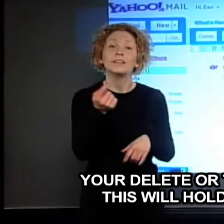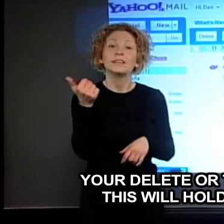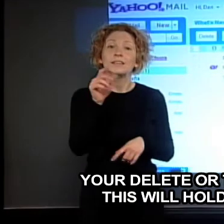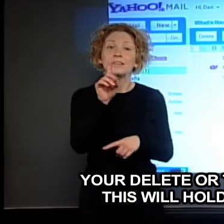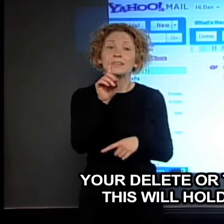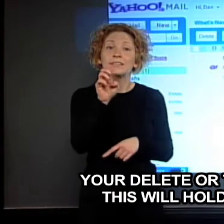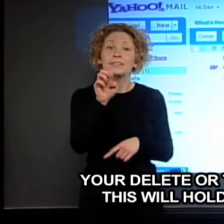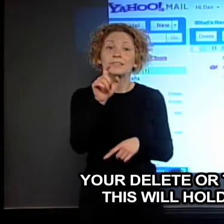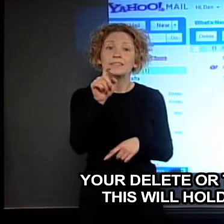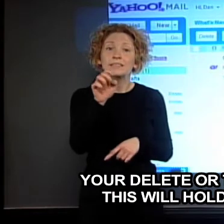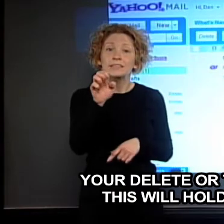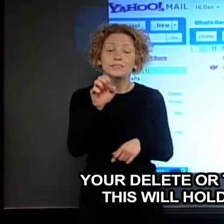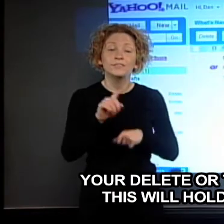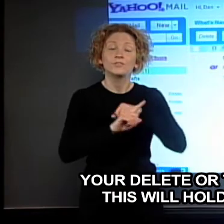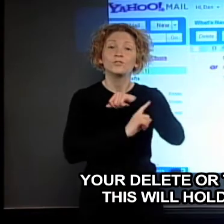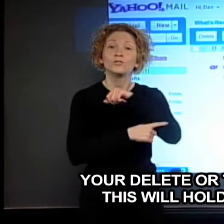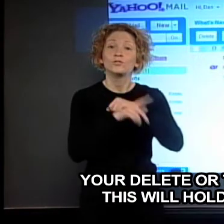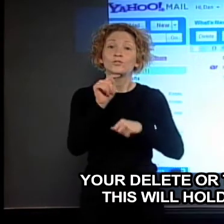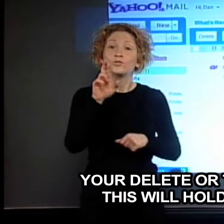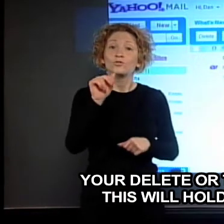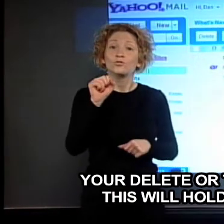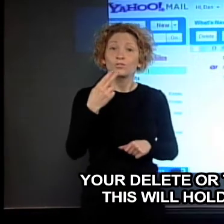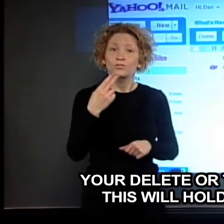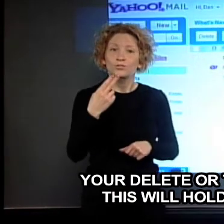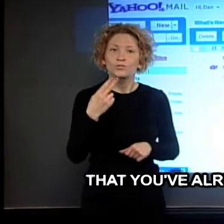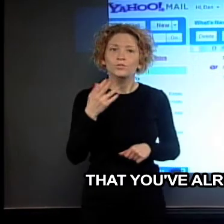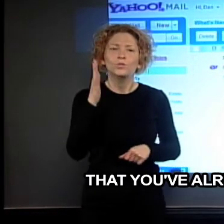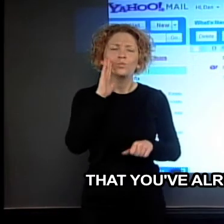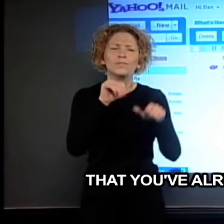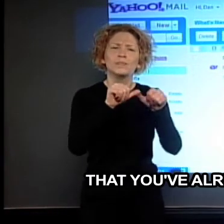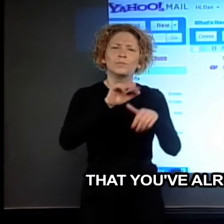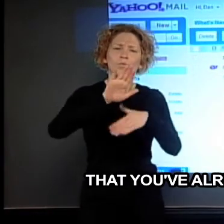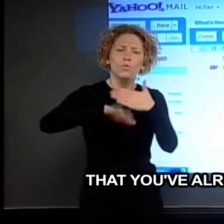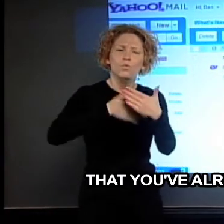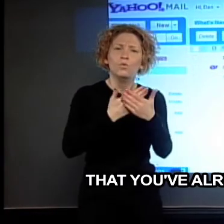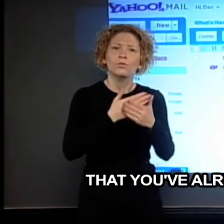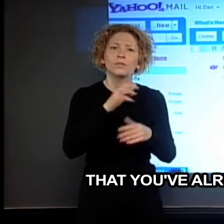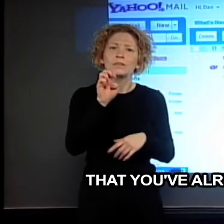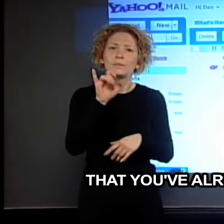Your delete or trash folder, this will hold all emails that you've already deleted.